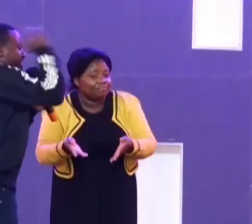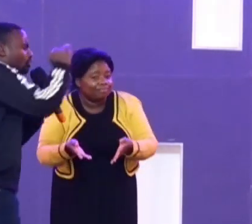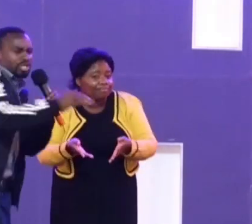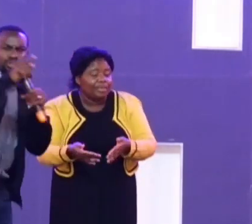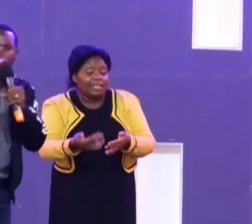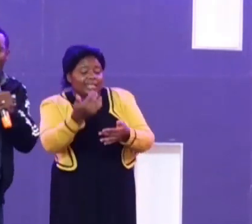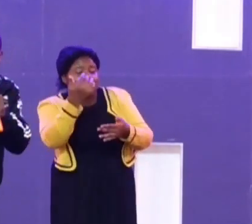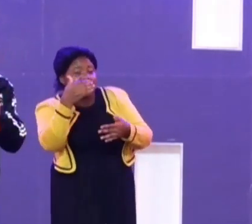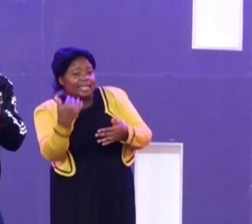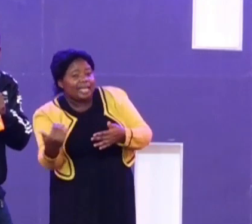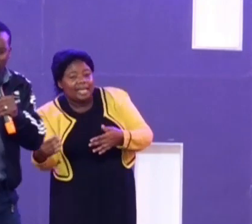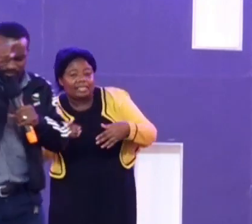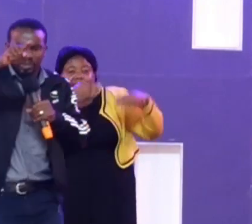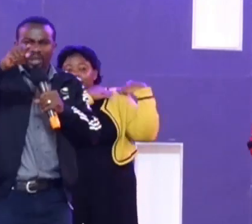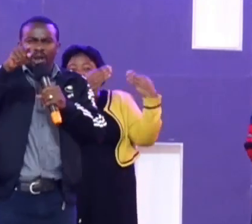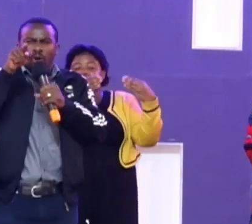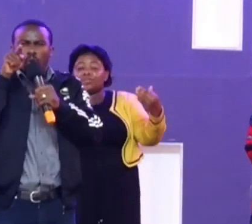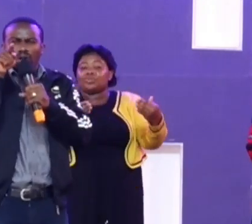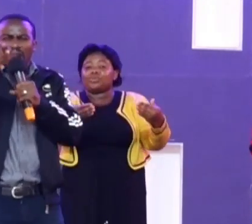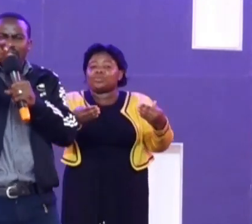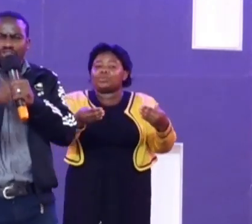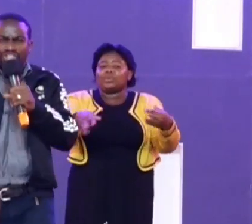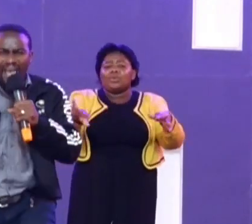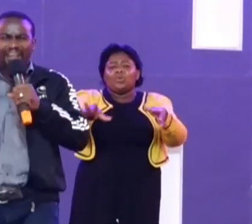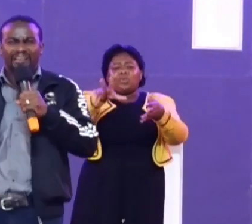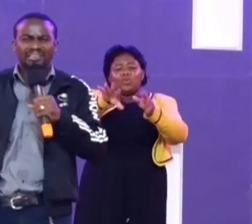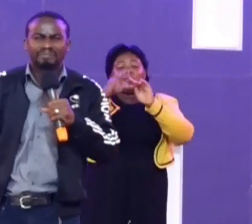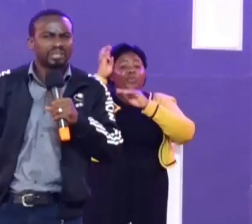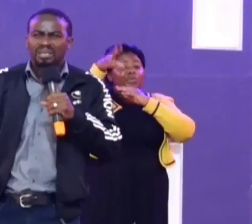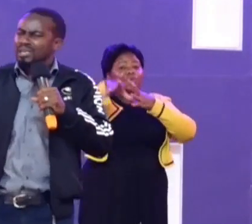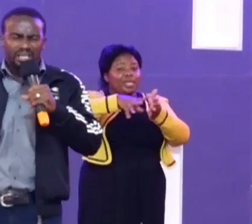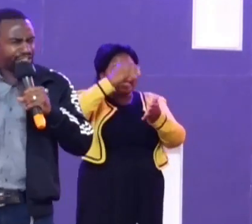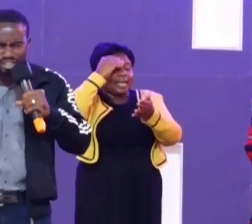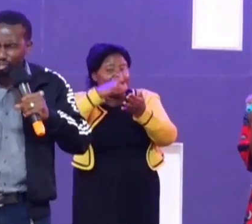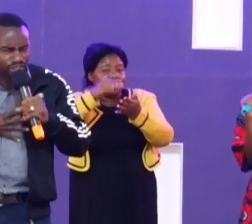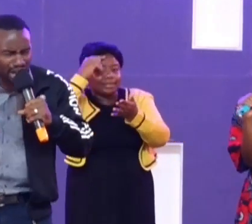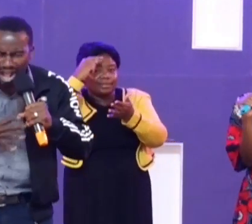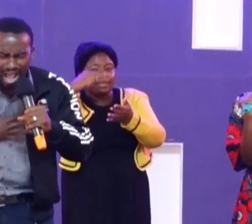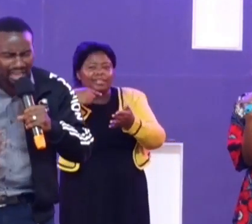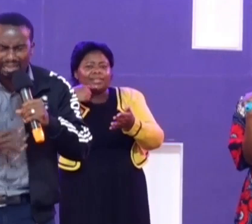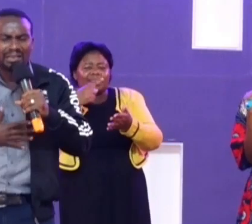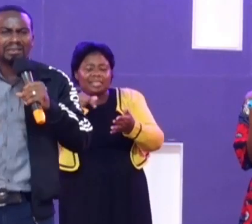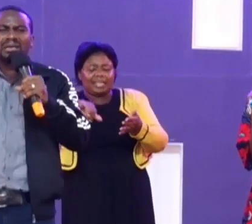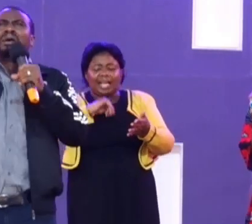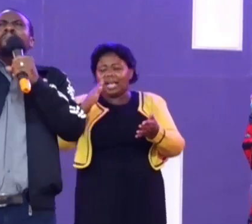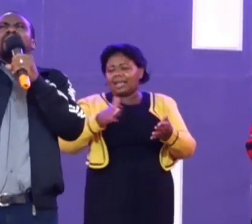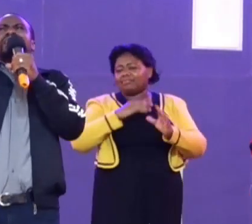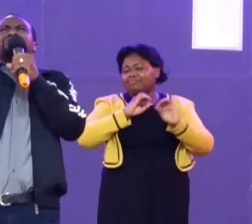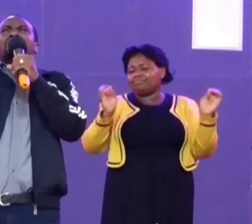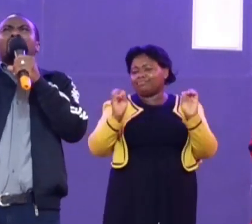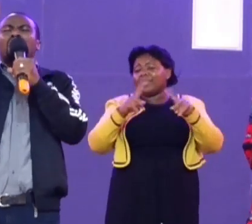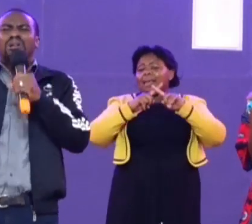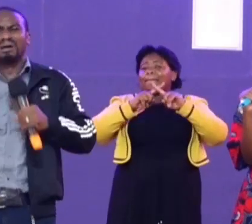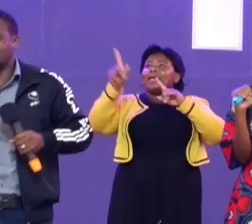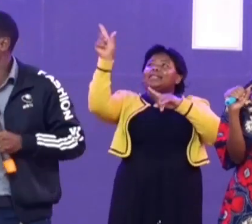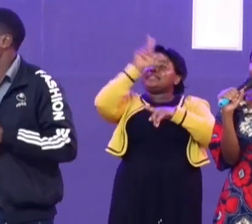gwa fegu. The younger generation nowadays. Abana abachomo mulembe gwa fegu. We learn to say. Bana yigo kugamba. It is not I. Siyenze. But it is